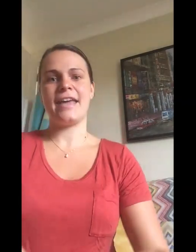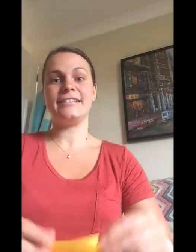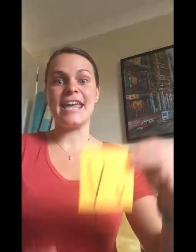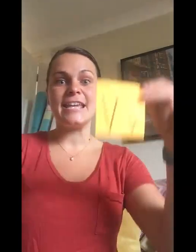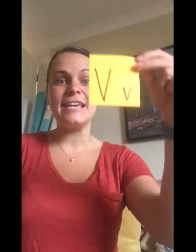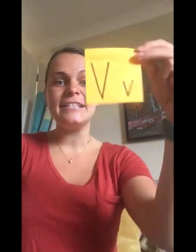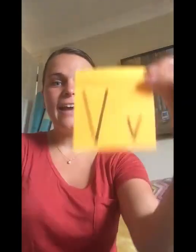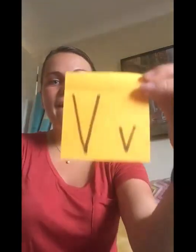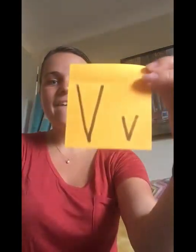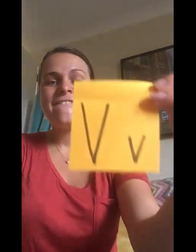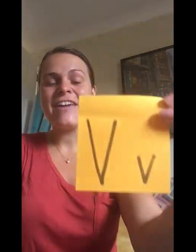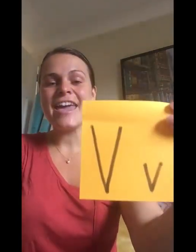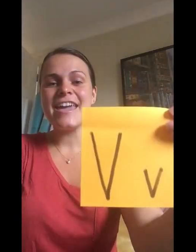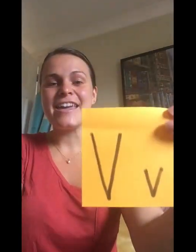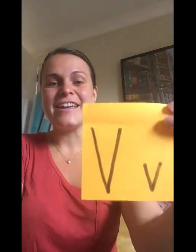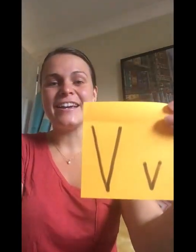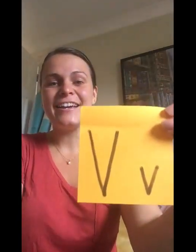Next is V.